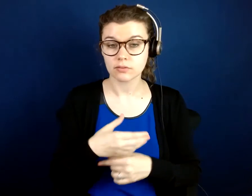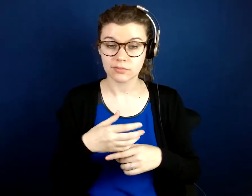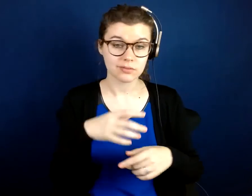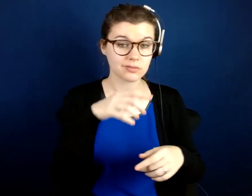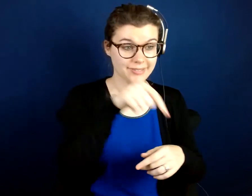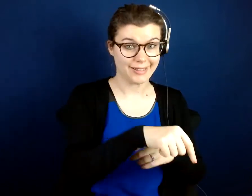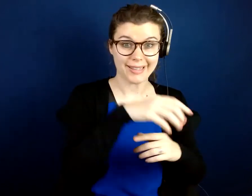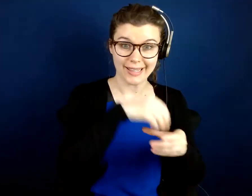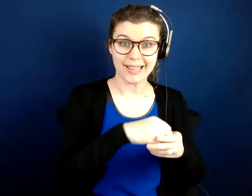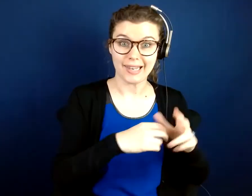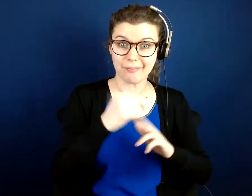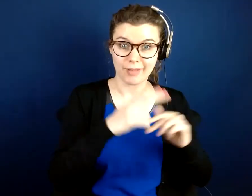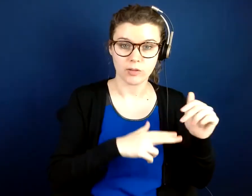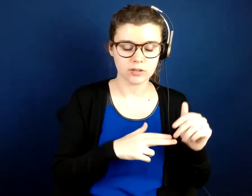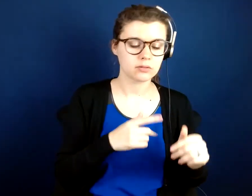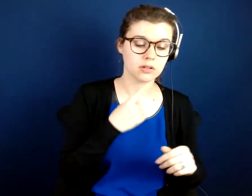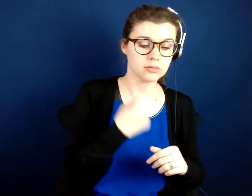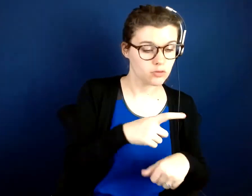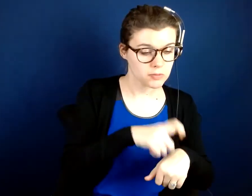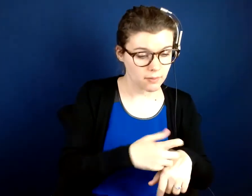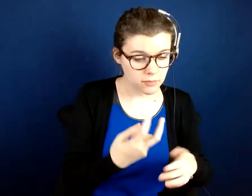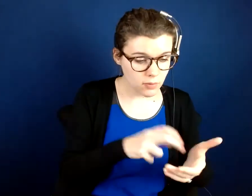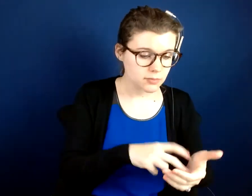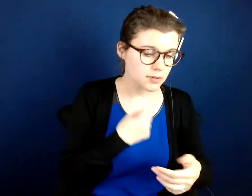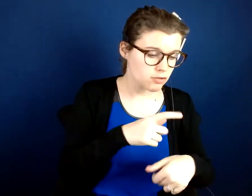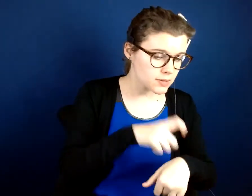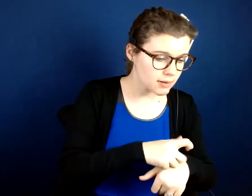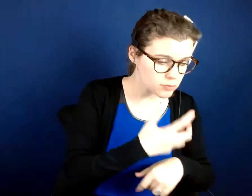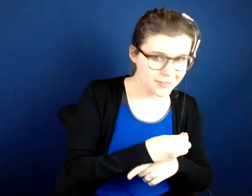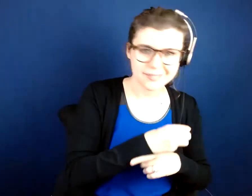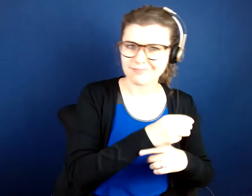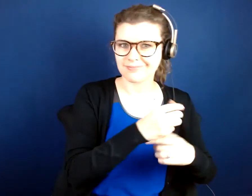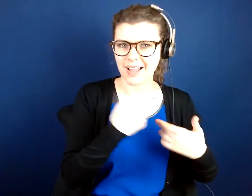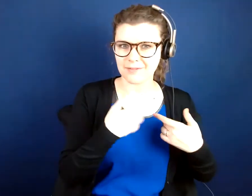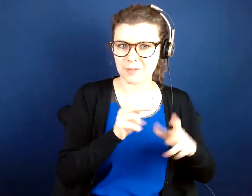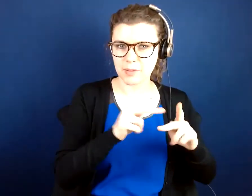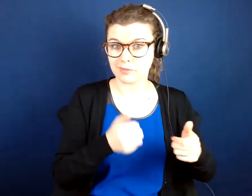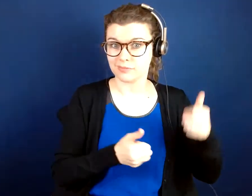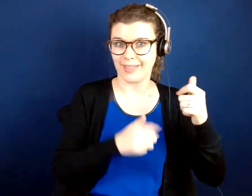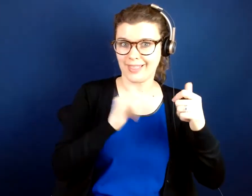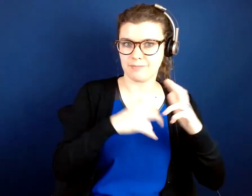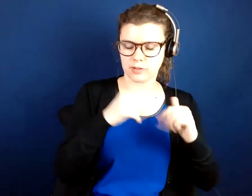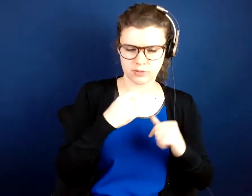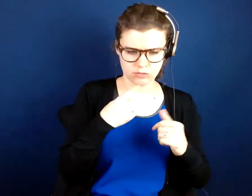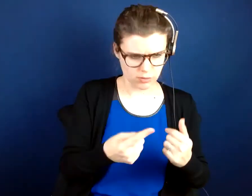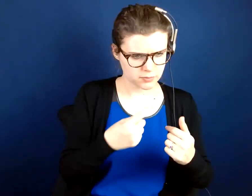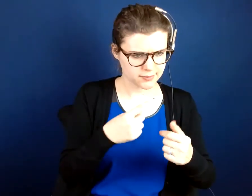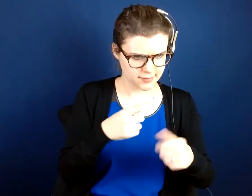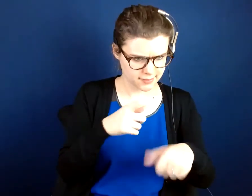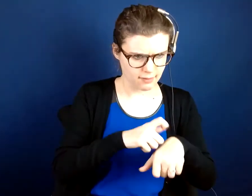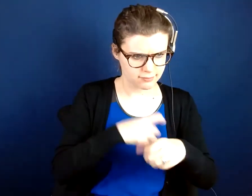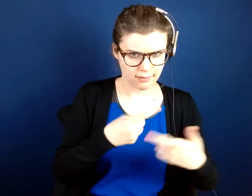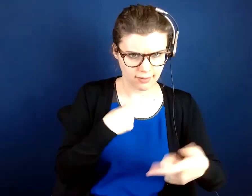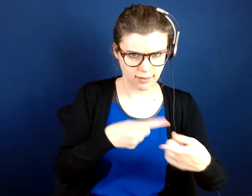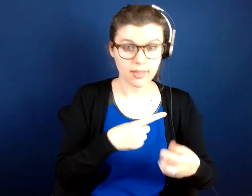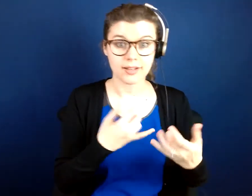they're told when to get up, they're told when to go to bed, when to eat, and things of that nature. So this is like their first time when they